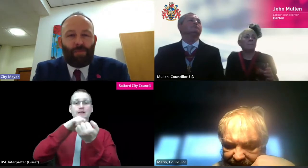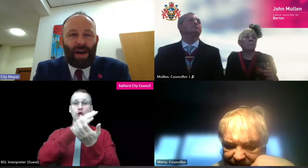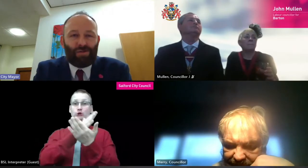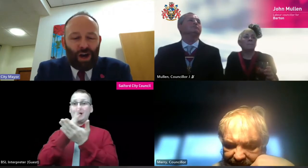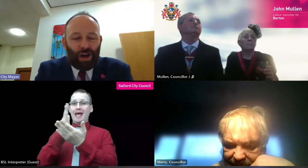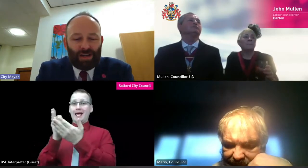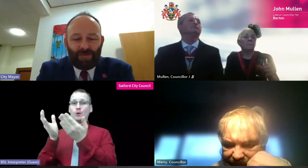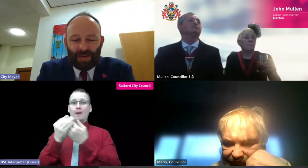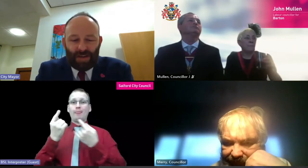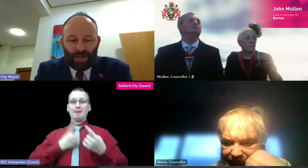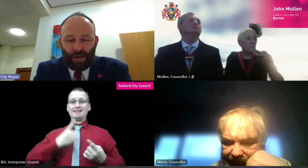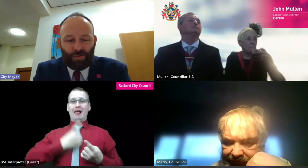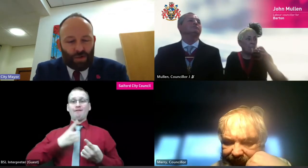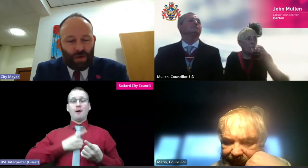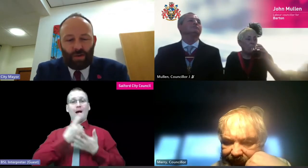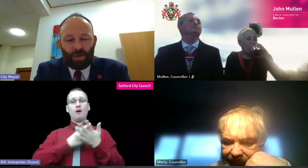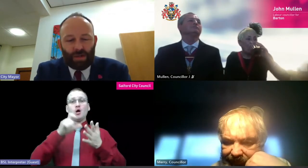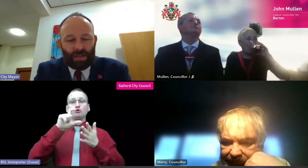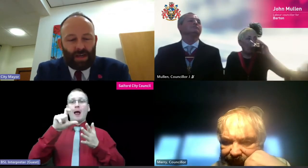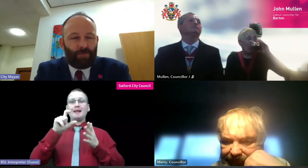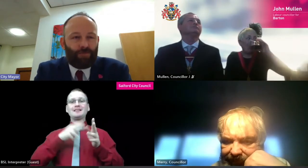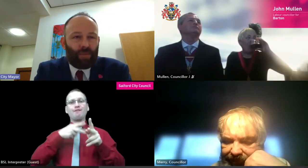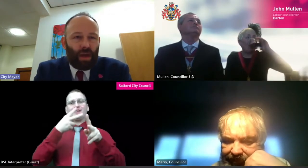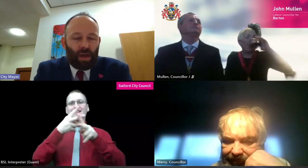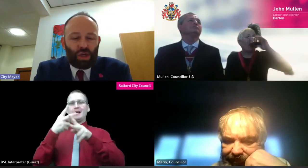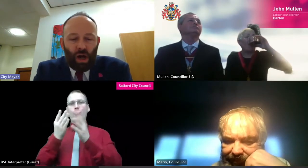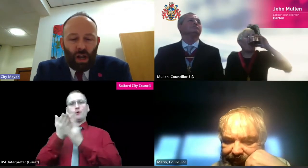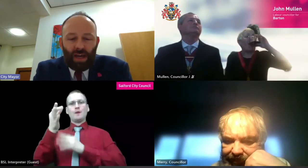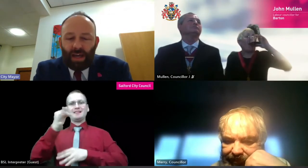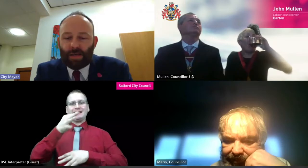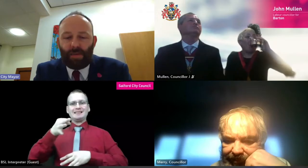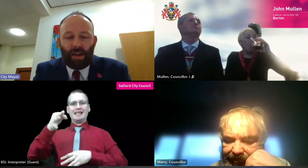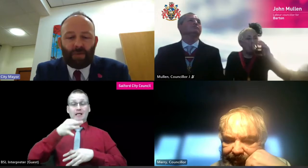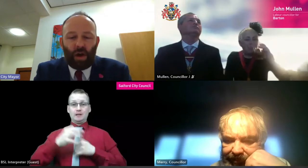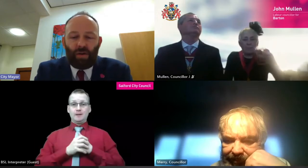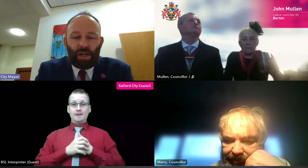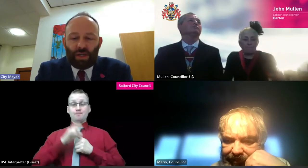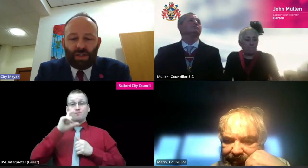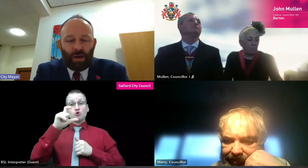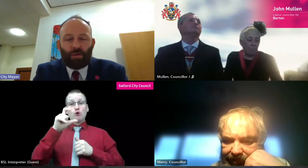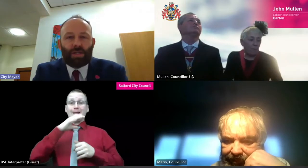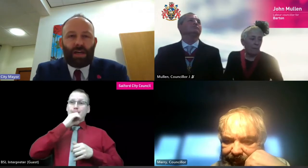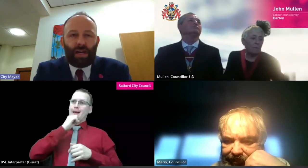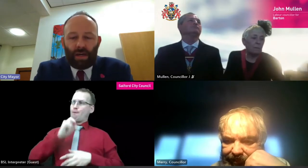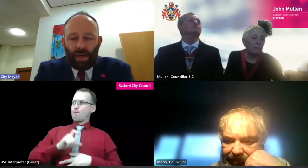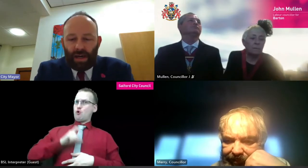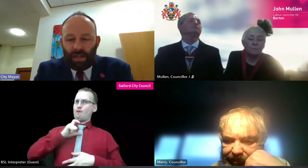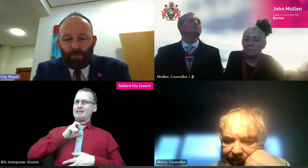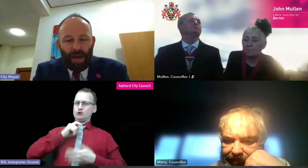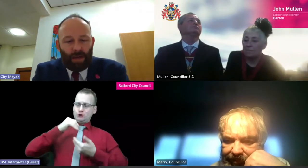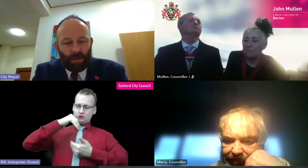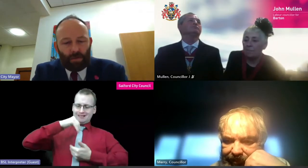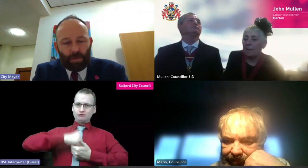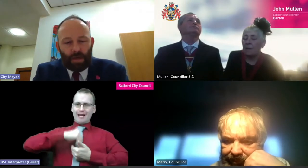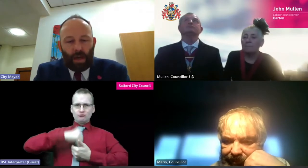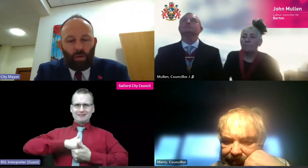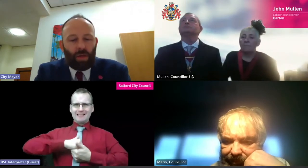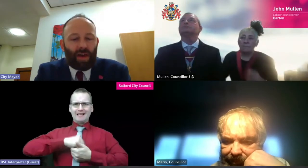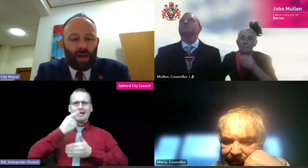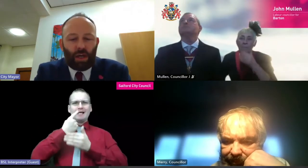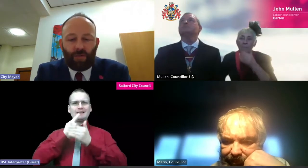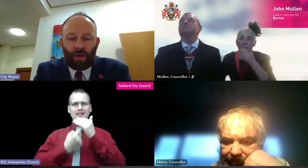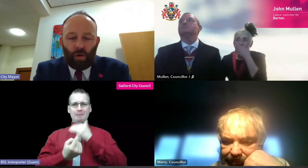myself about Charlie's visits across the city. Charlie is a man of courage, integrity, and